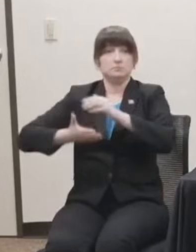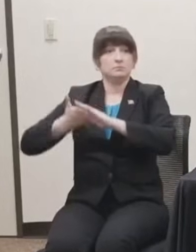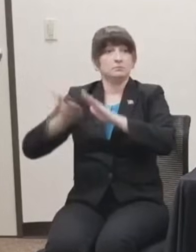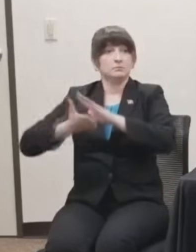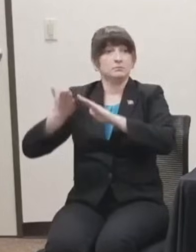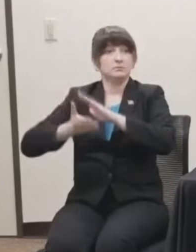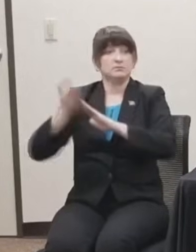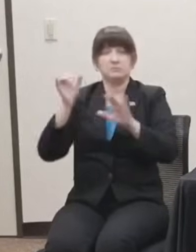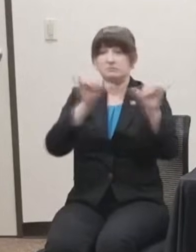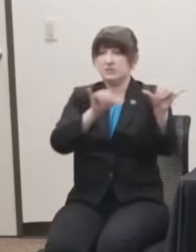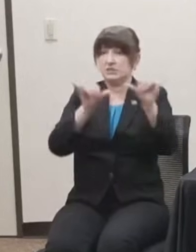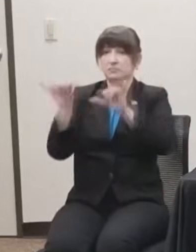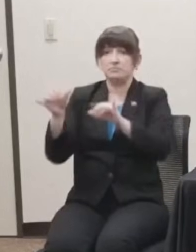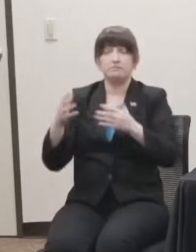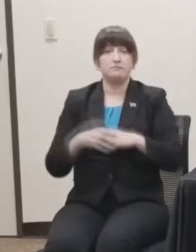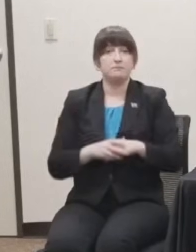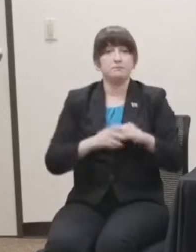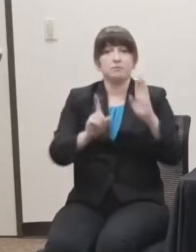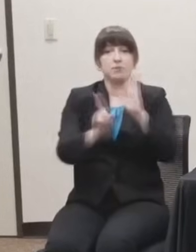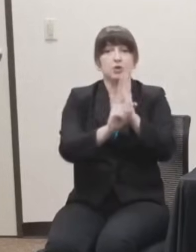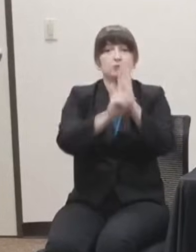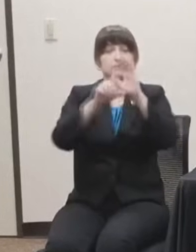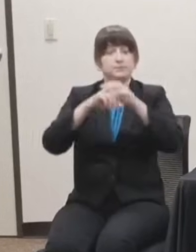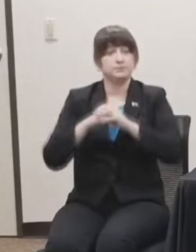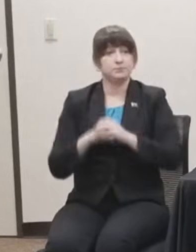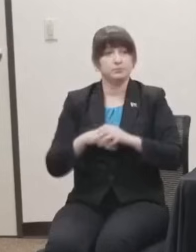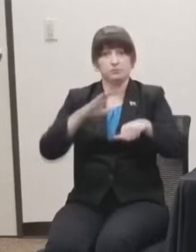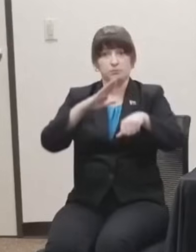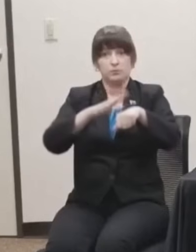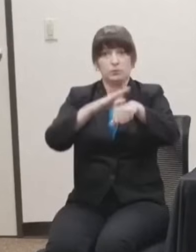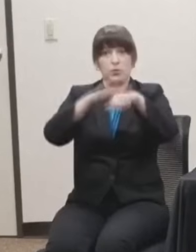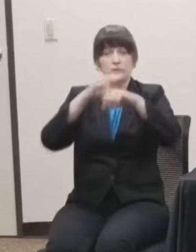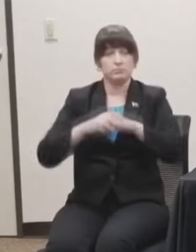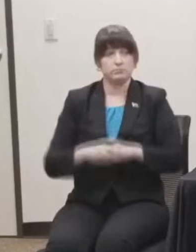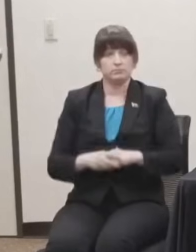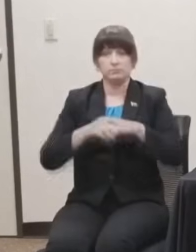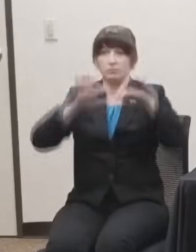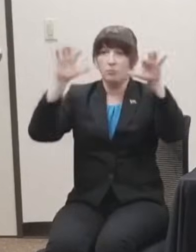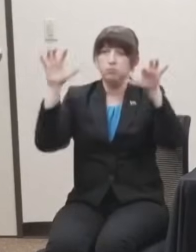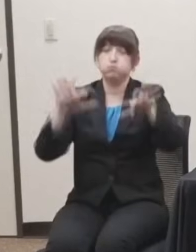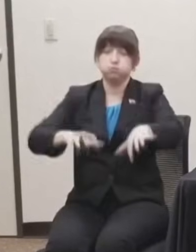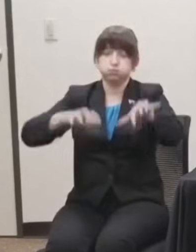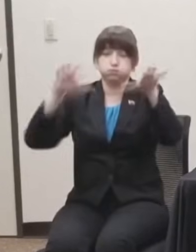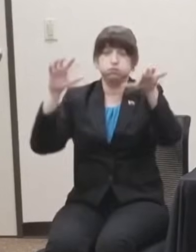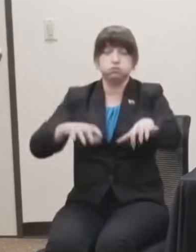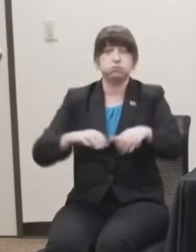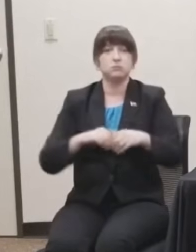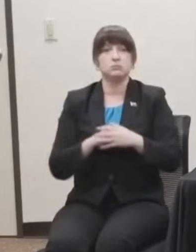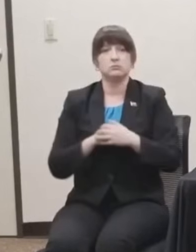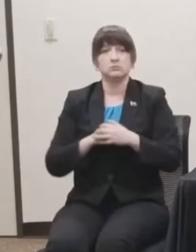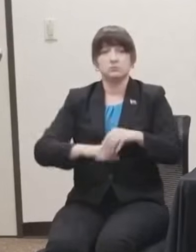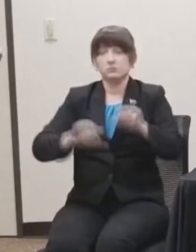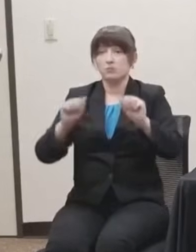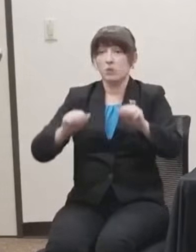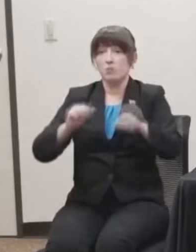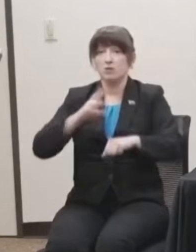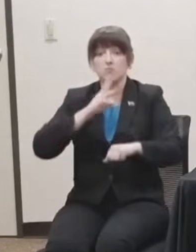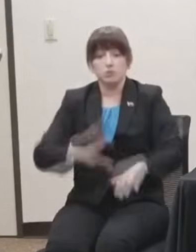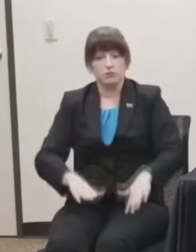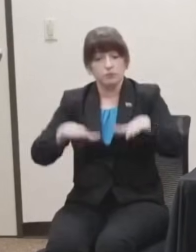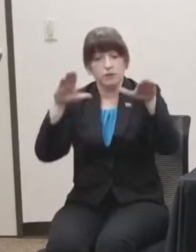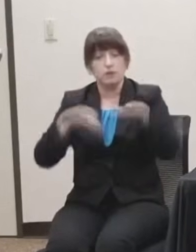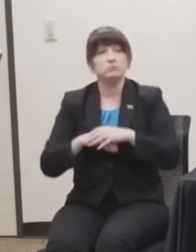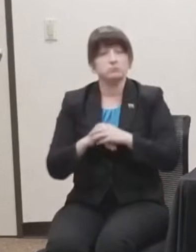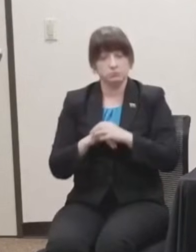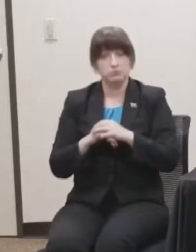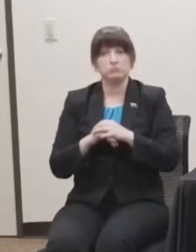alerts or warnings about heavy rain, potential for flash flooding, in certain areas. A problem